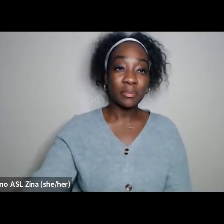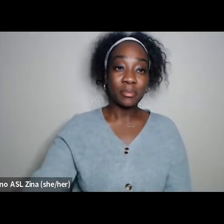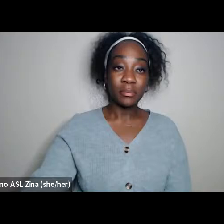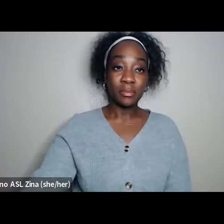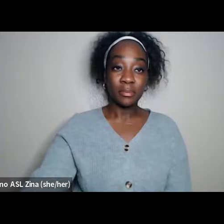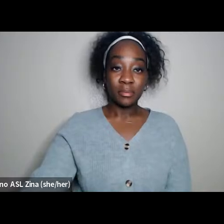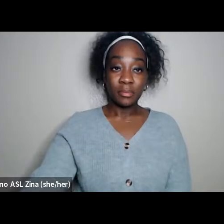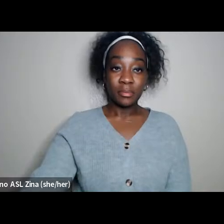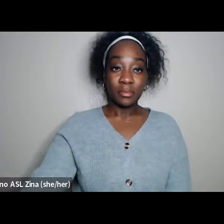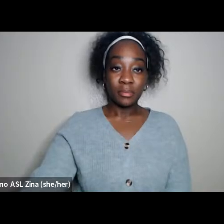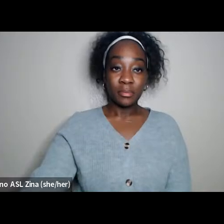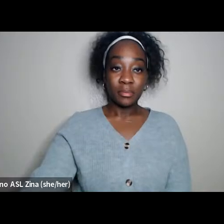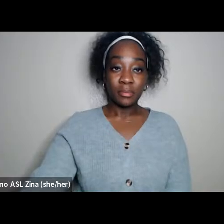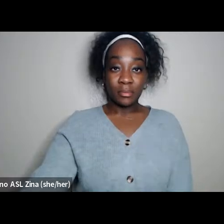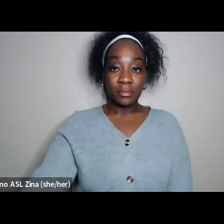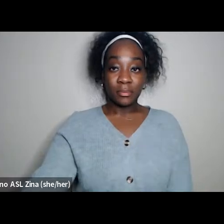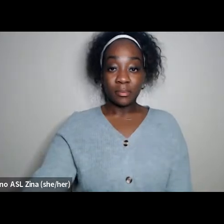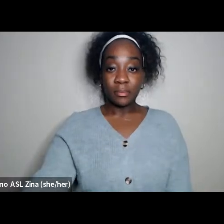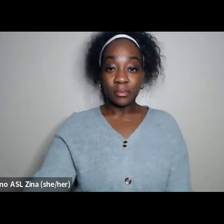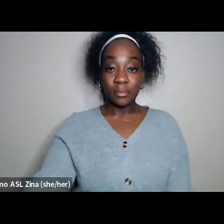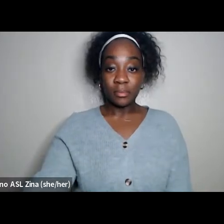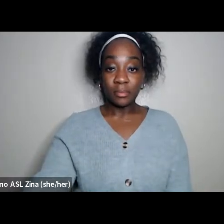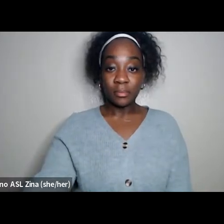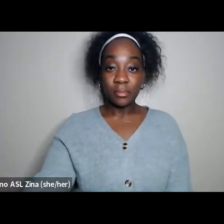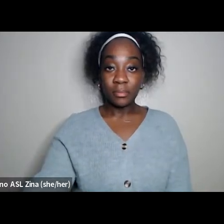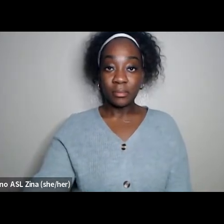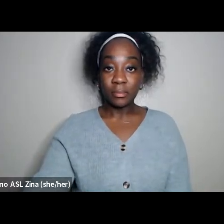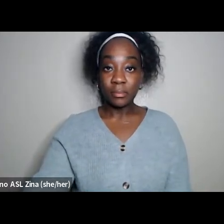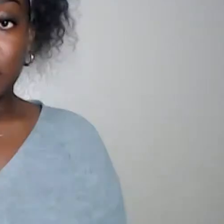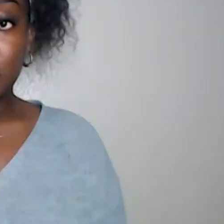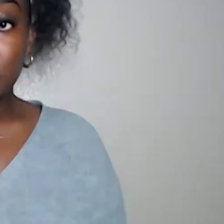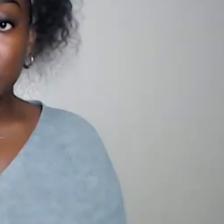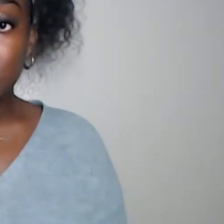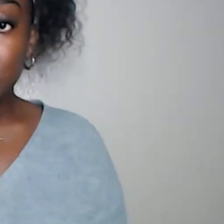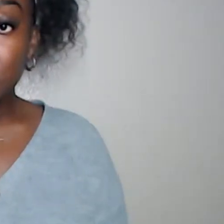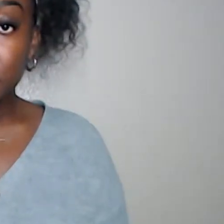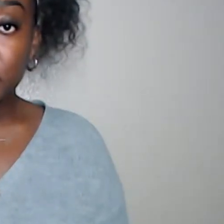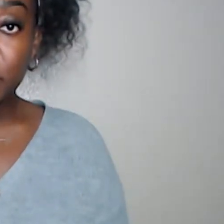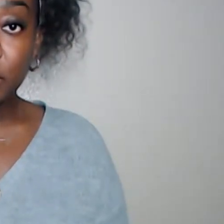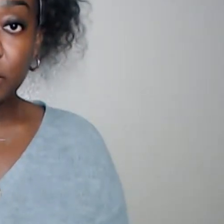Because before the people could just